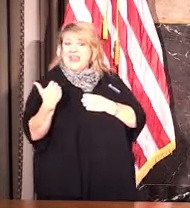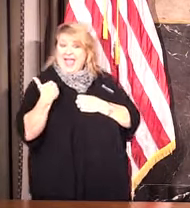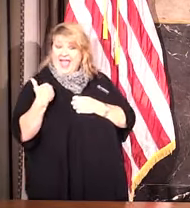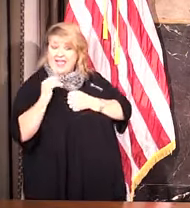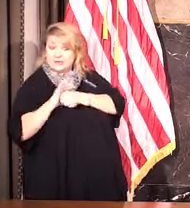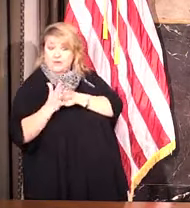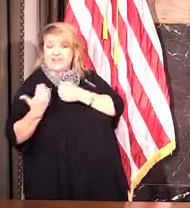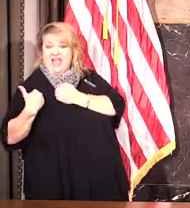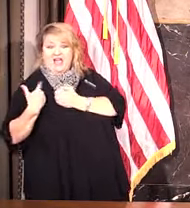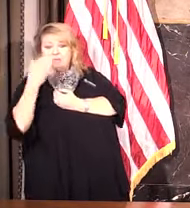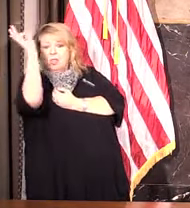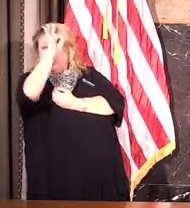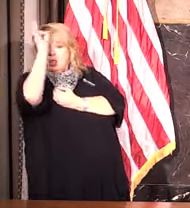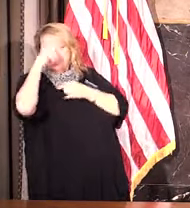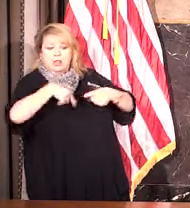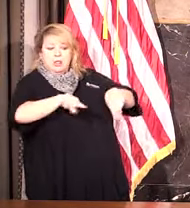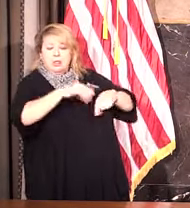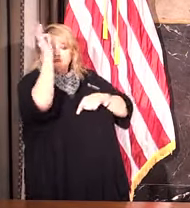it.